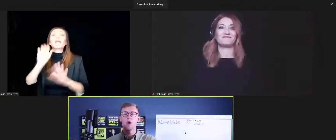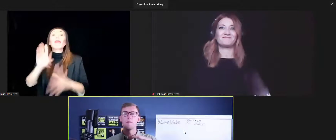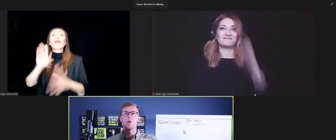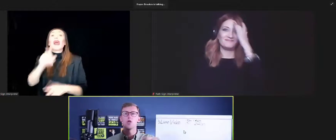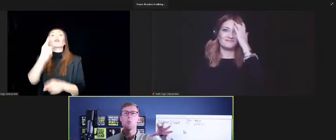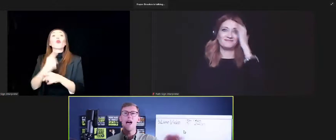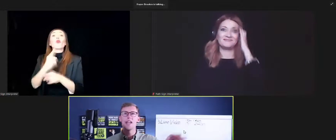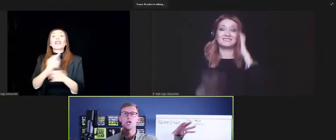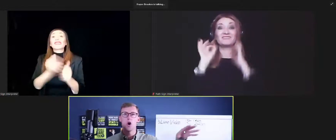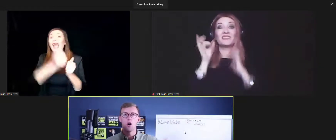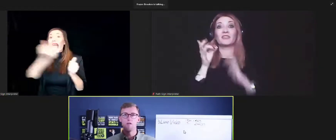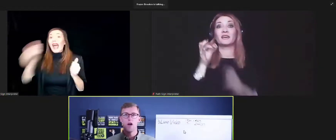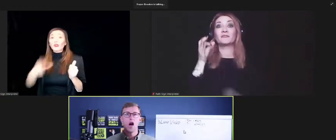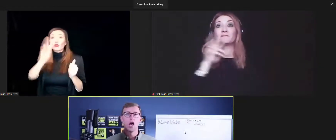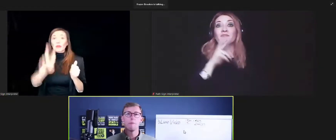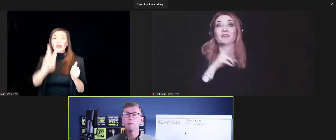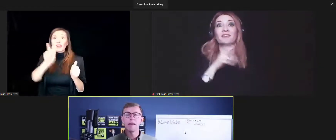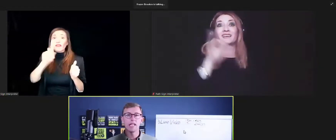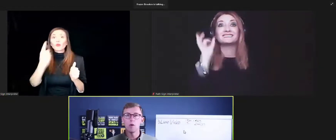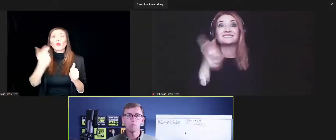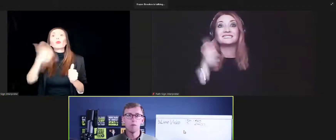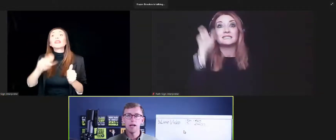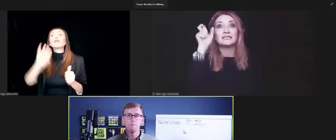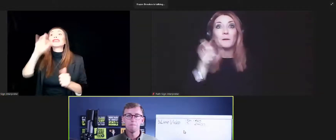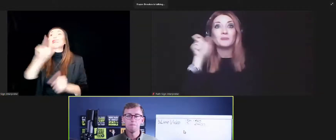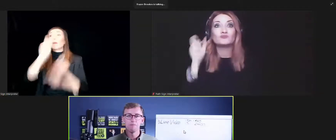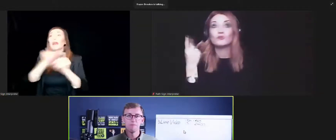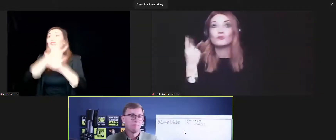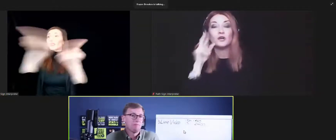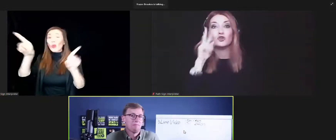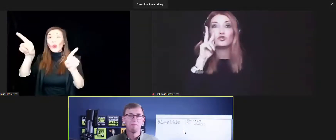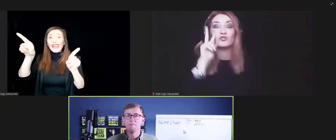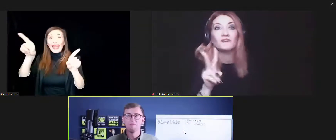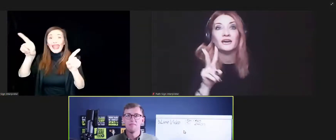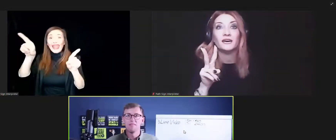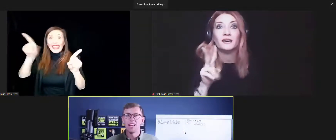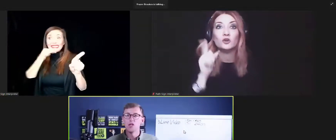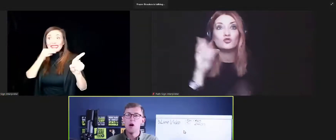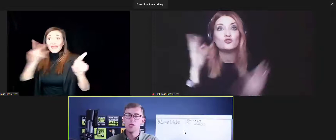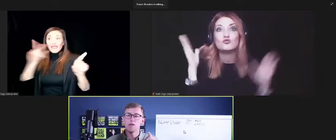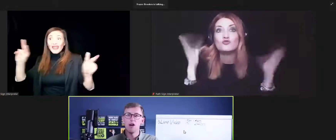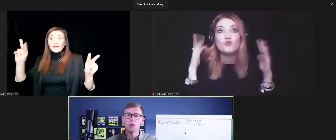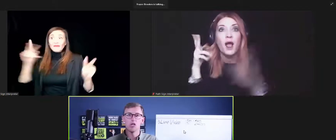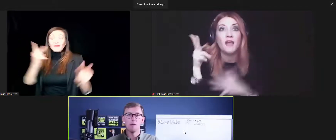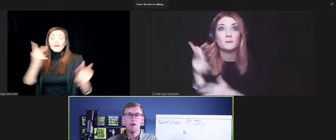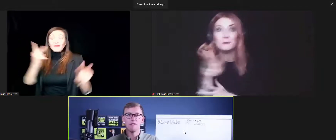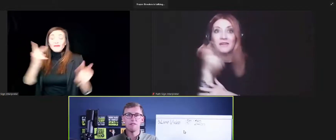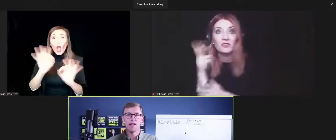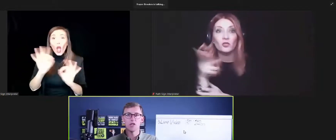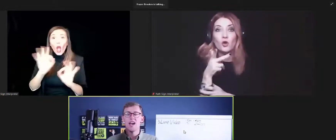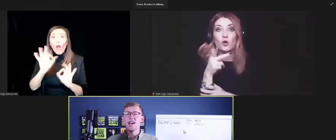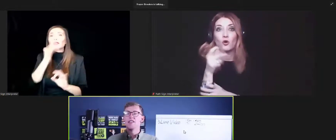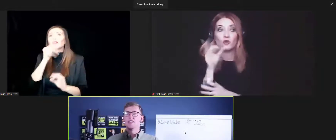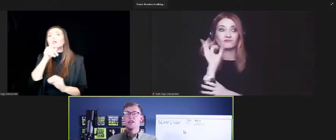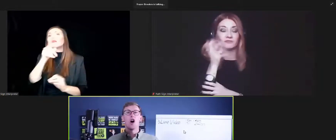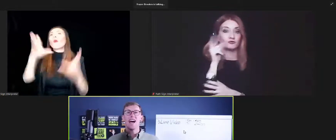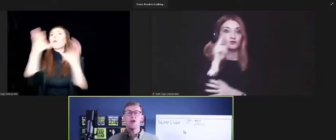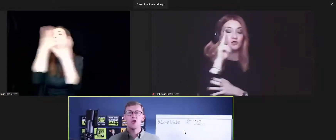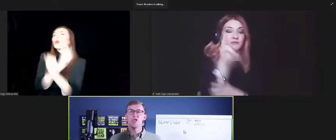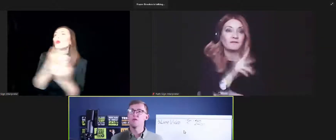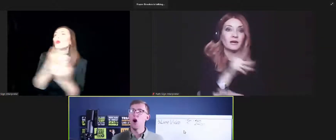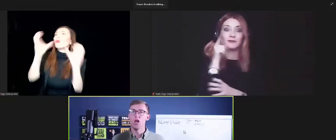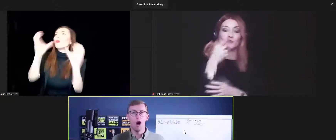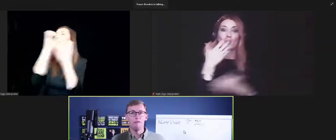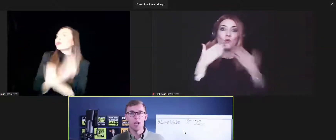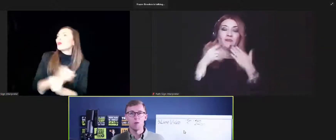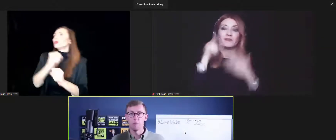have got the most awareness of are the people making the most money. And it's not because of followers, it's about raving fans. The Kardashians